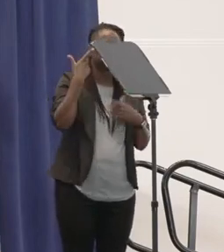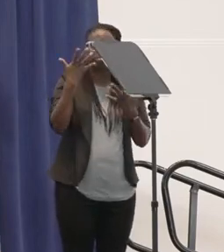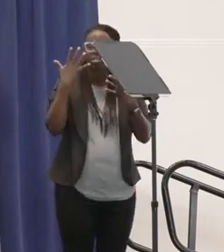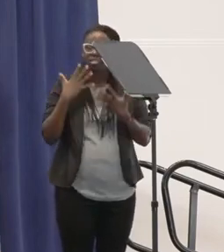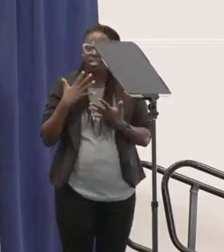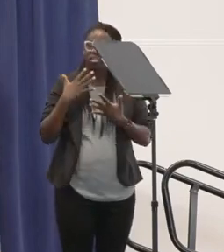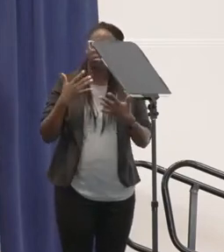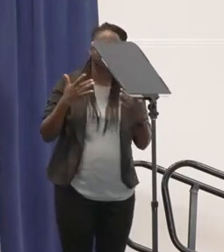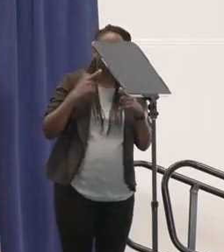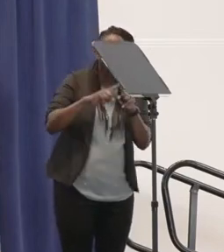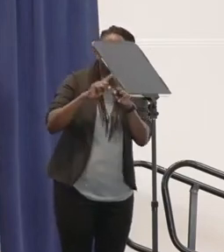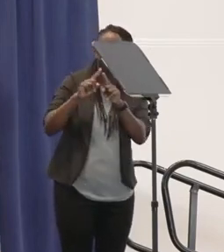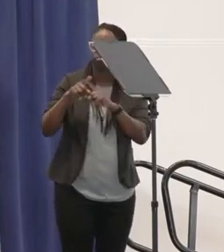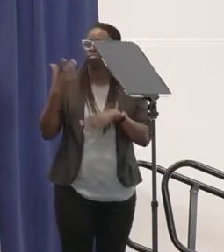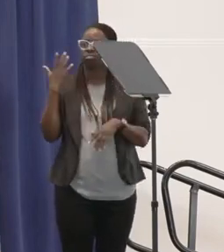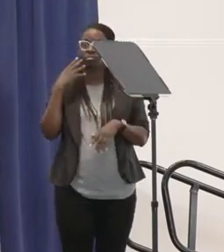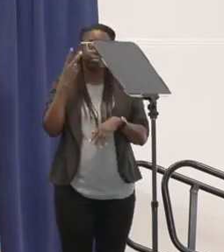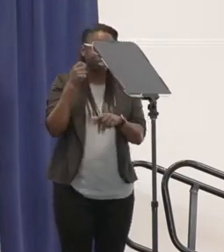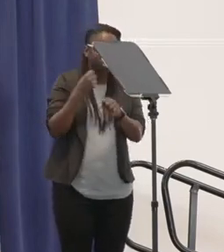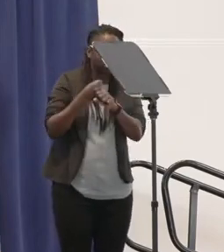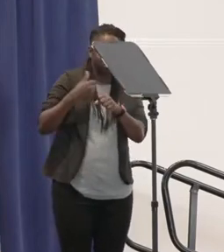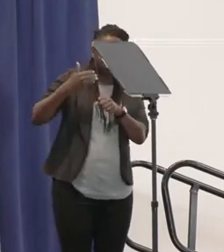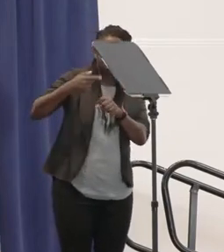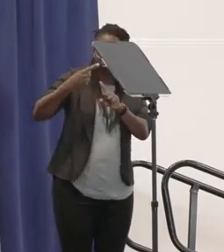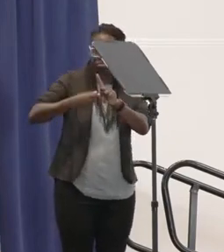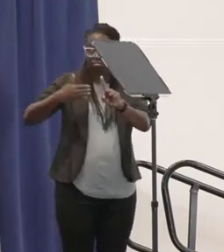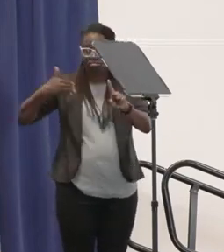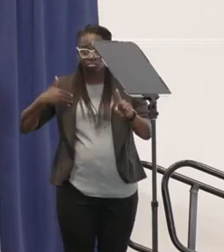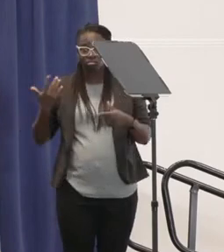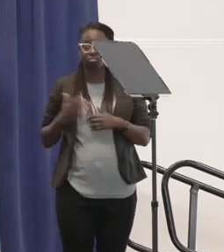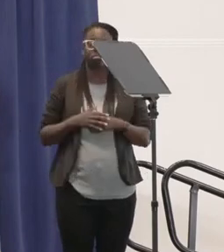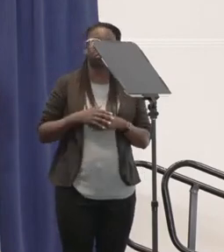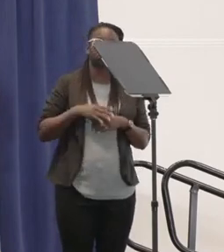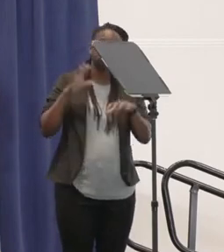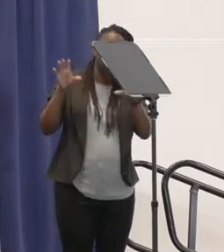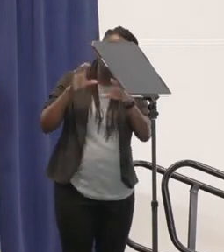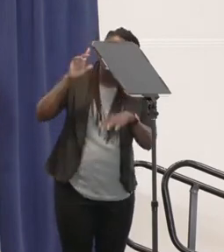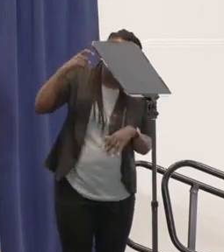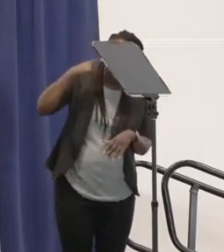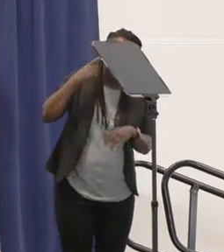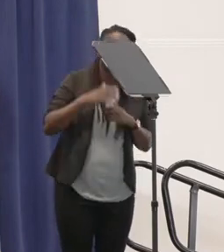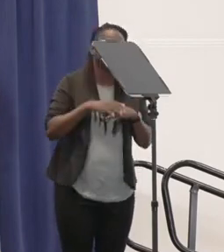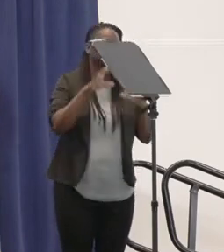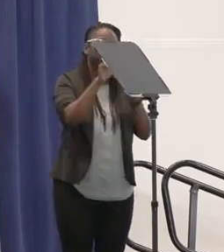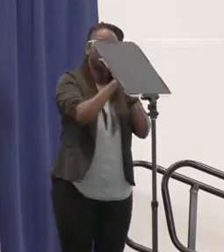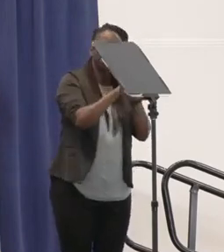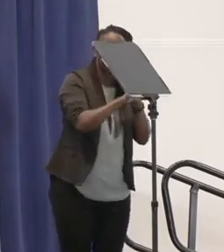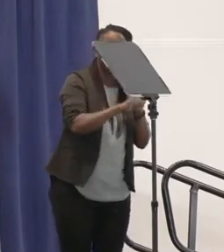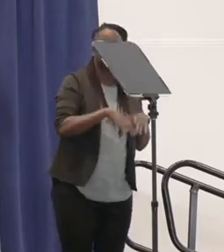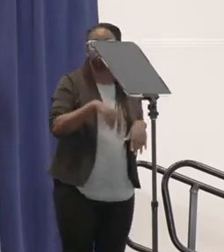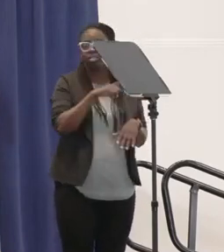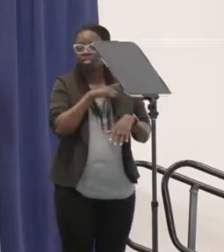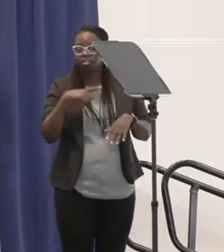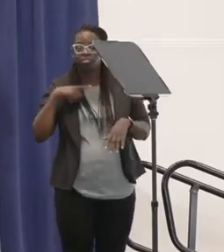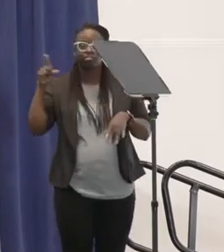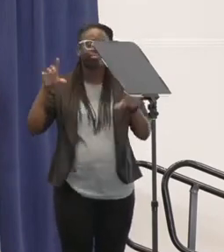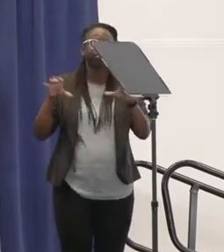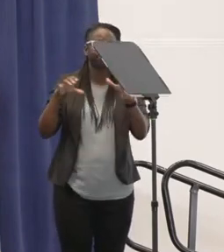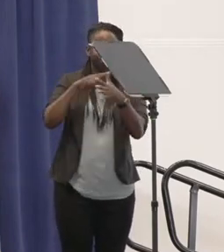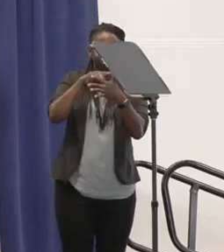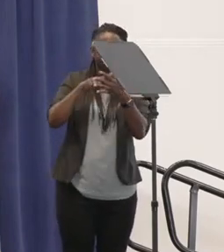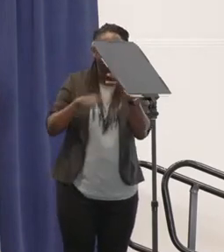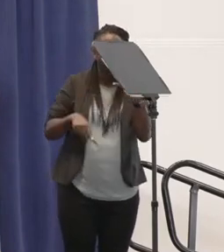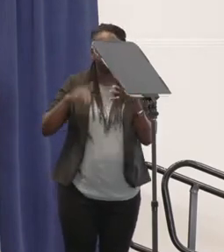several years, the actions of certain governors, the actions of certain state legislatures, the actions of certain federal